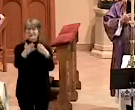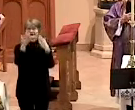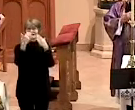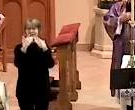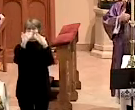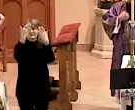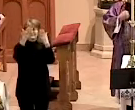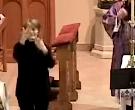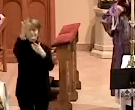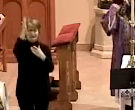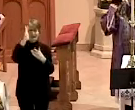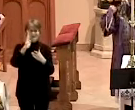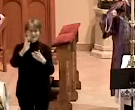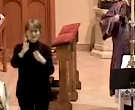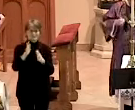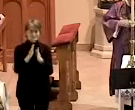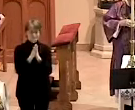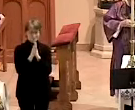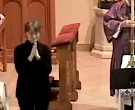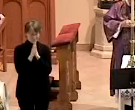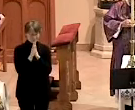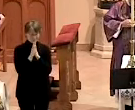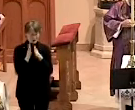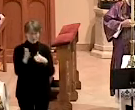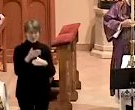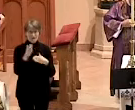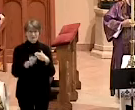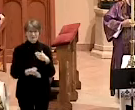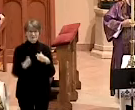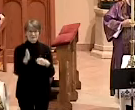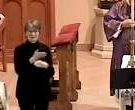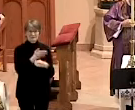Thanks be to God. Our closing hymn is